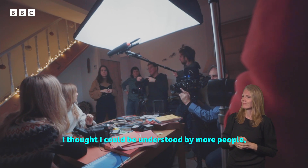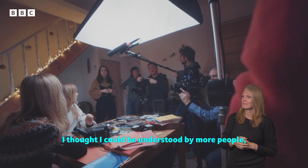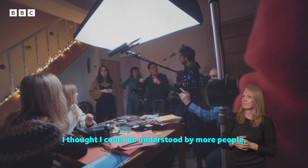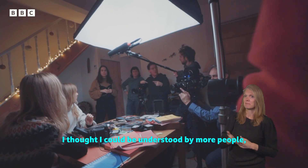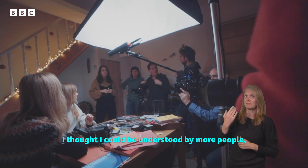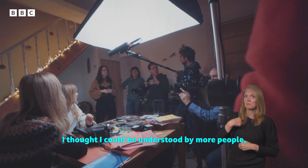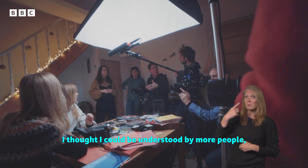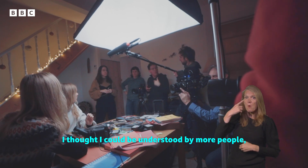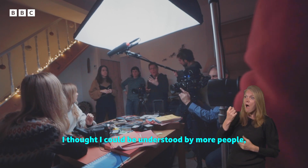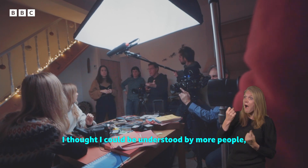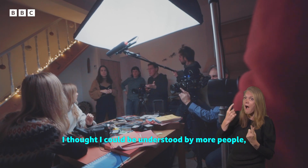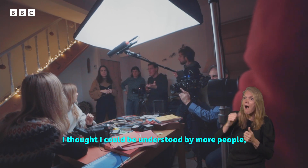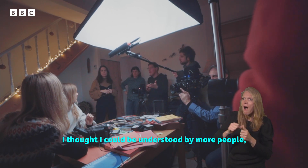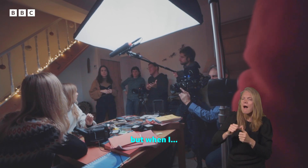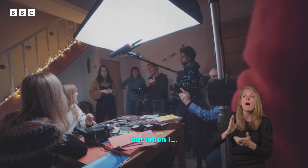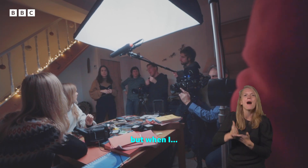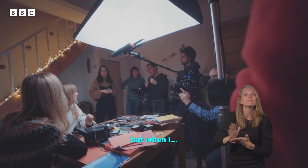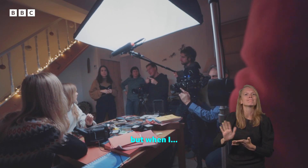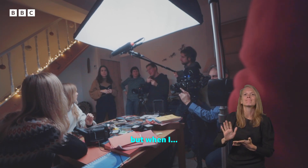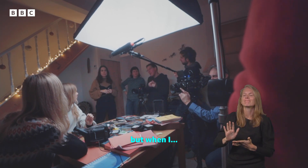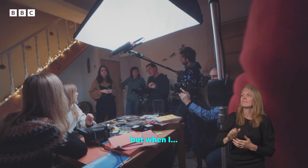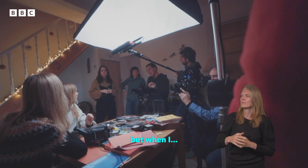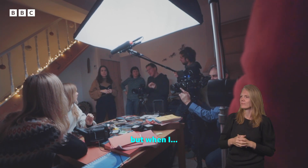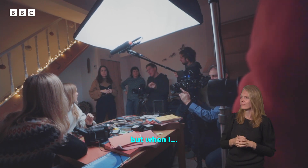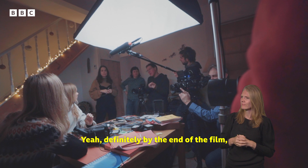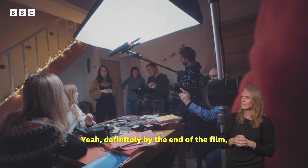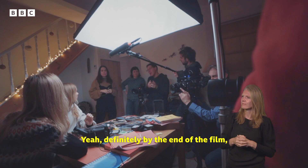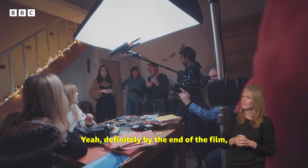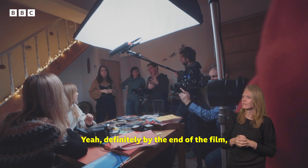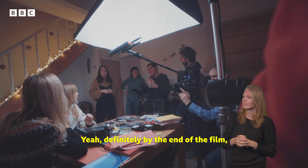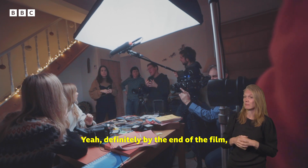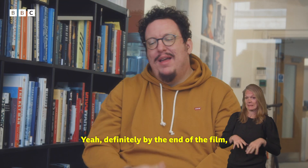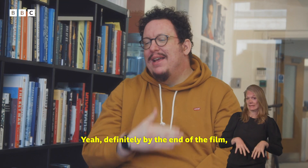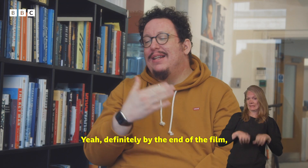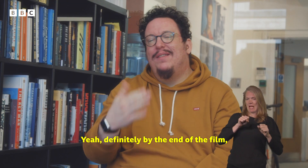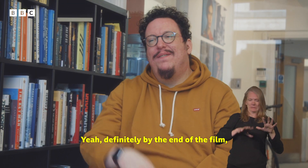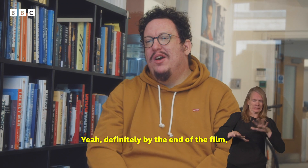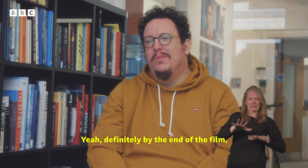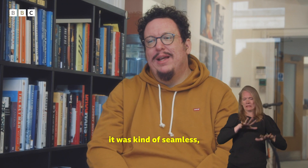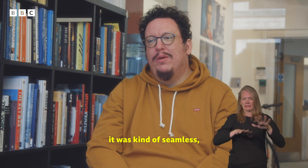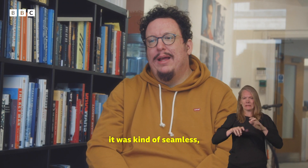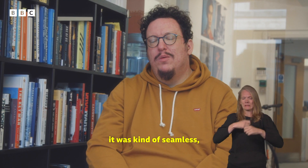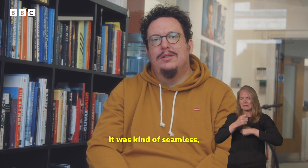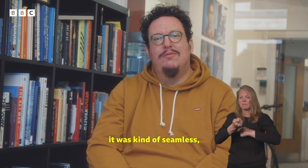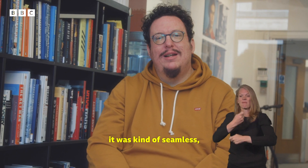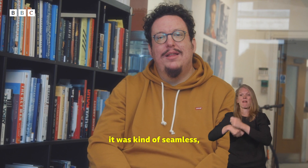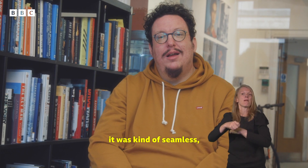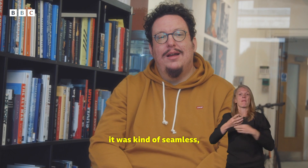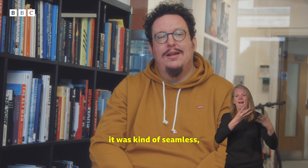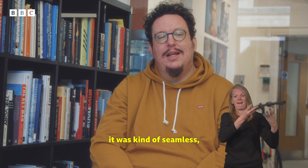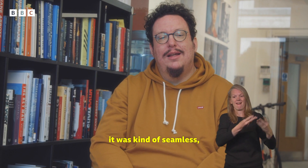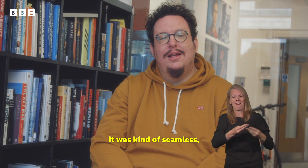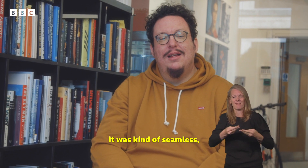thought I could be understood by more people, but when I stopped living with Definitely. By the end of the film, it was